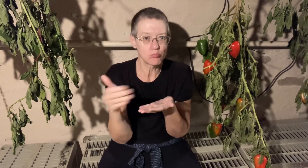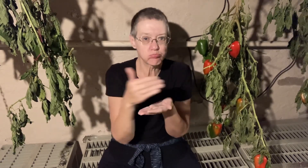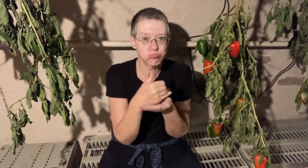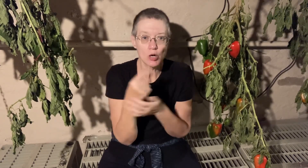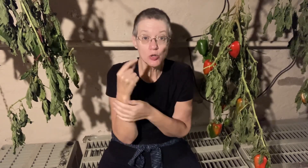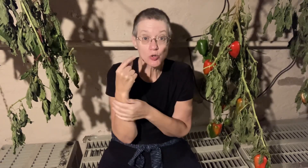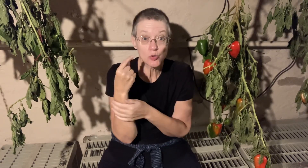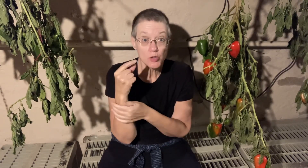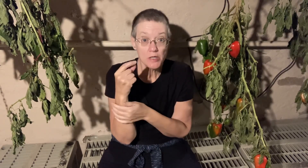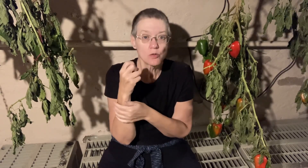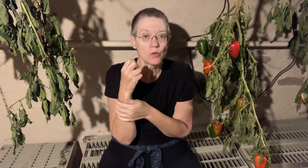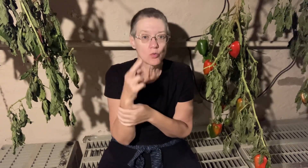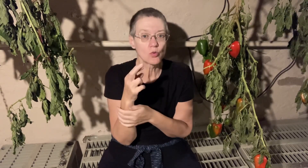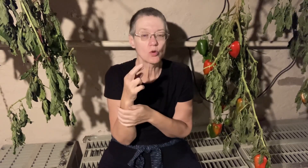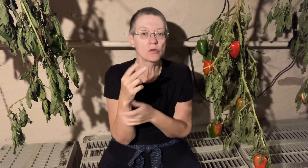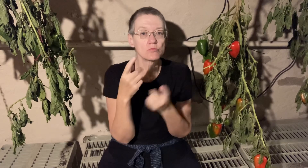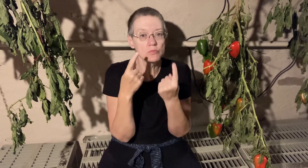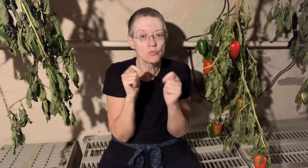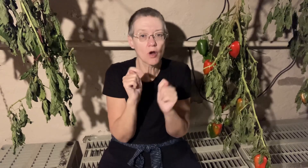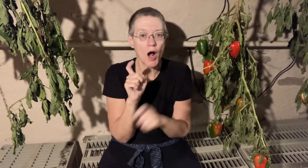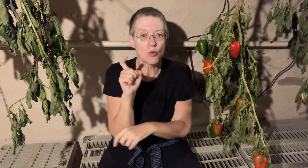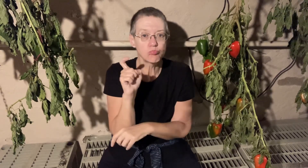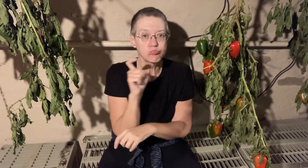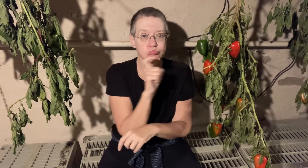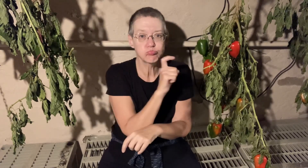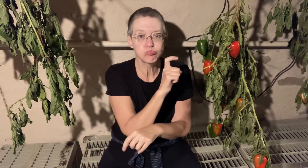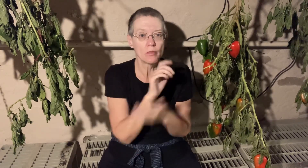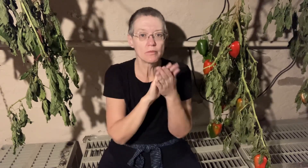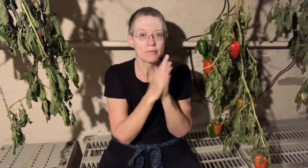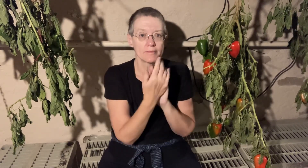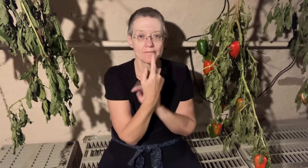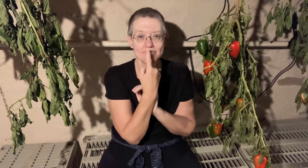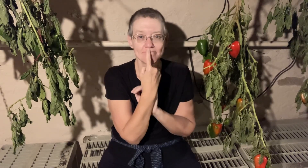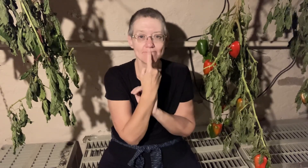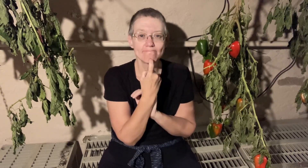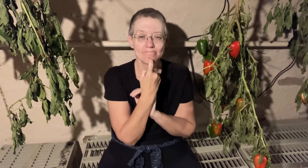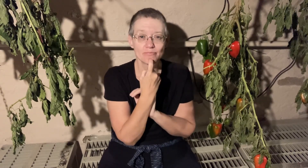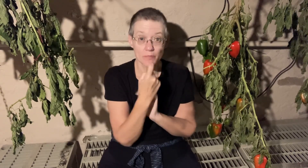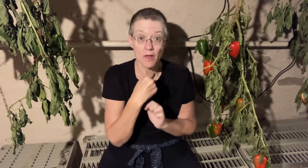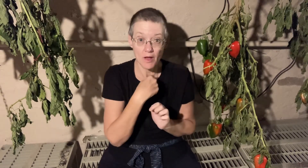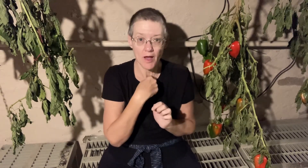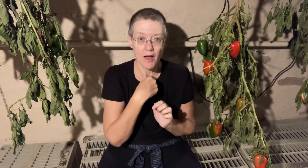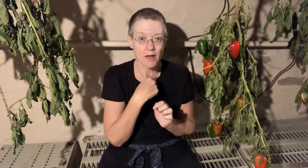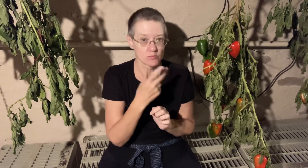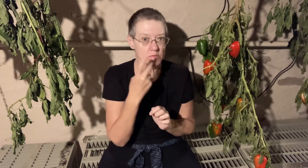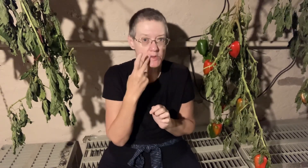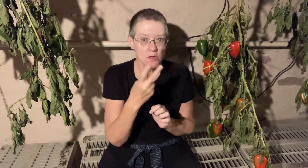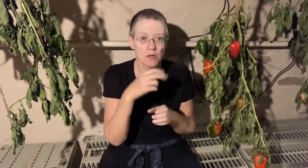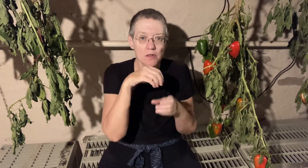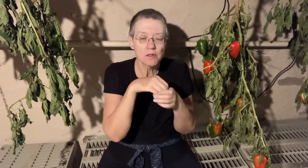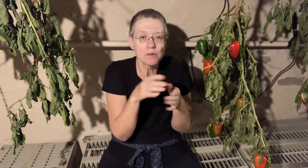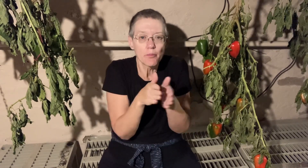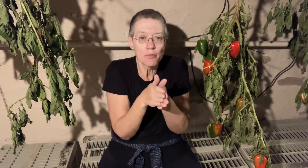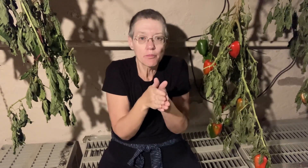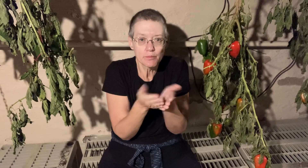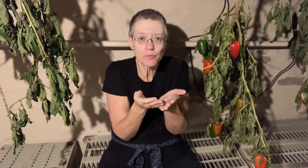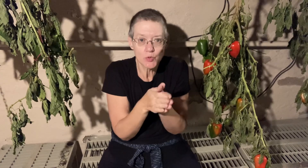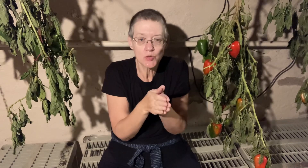So it was either harvest all the peppers green or try to hang them all to ripen to red. I saw the idea